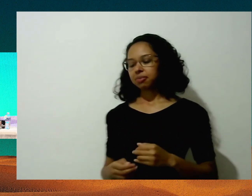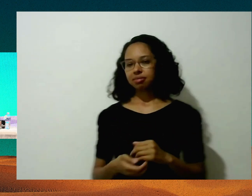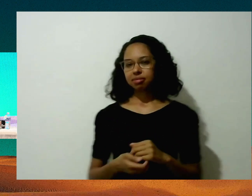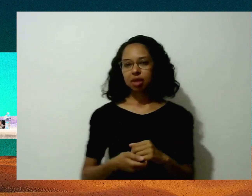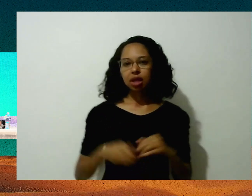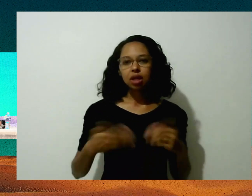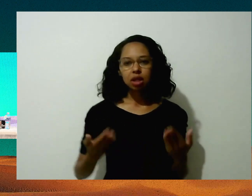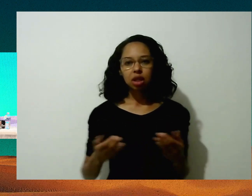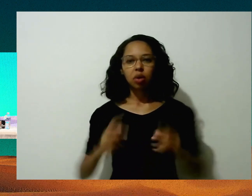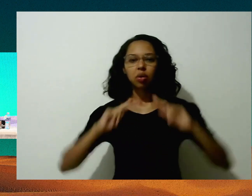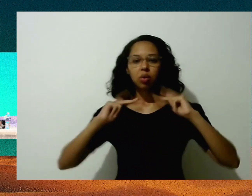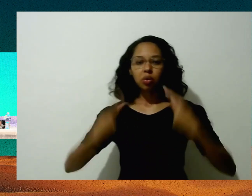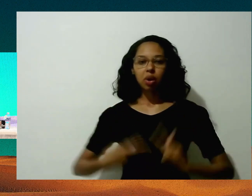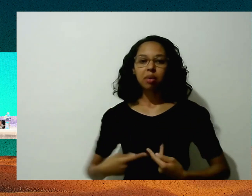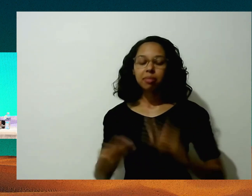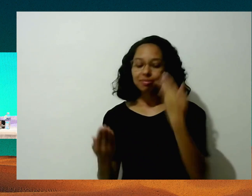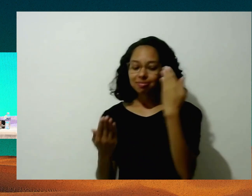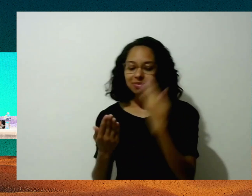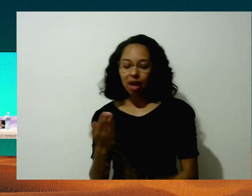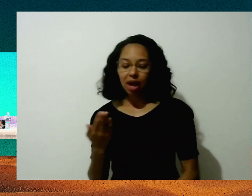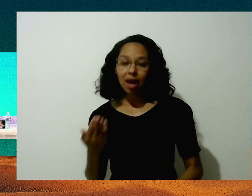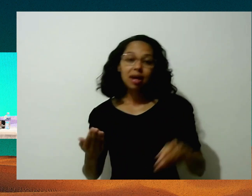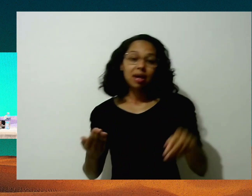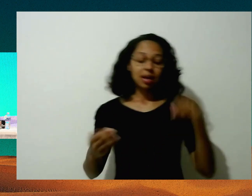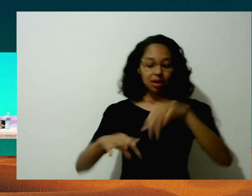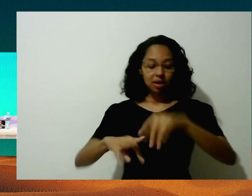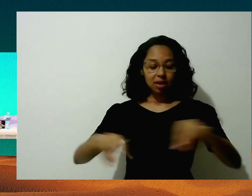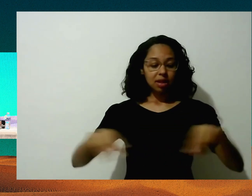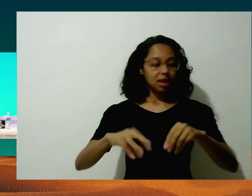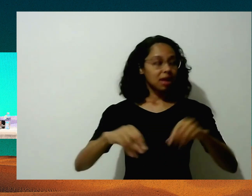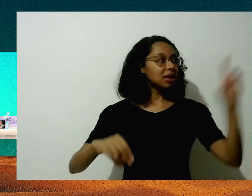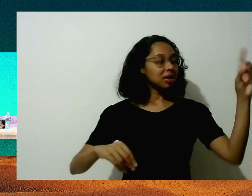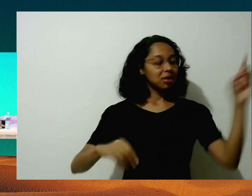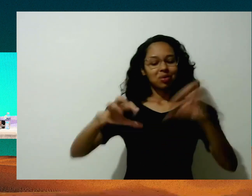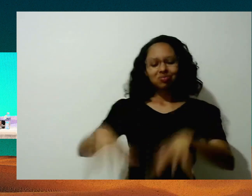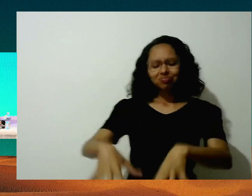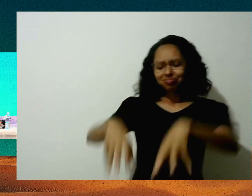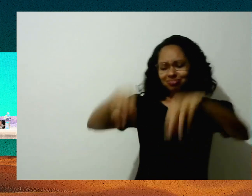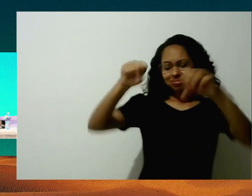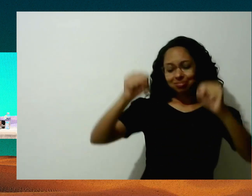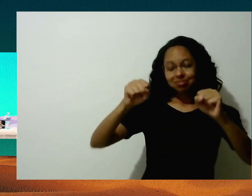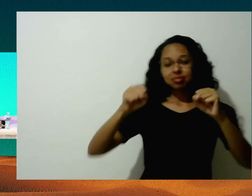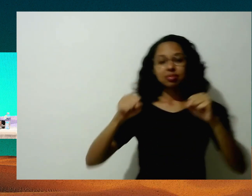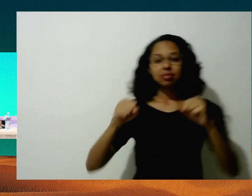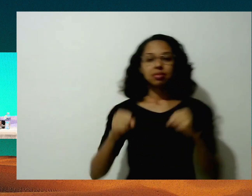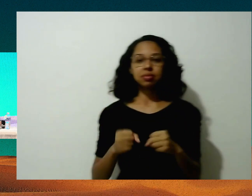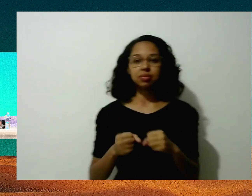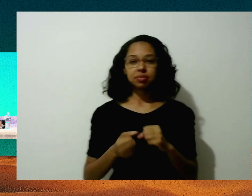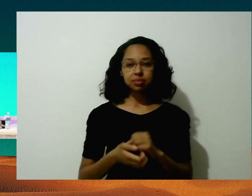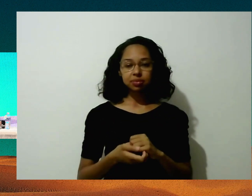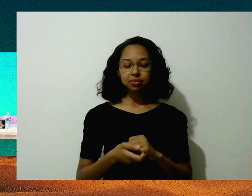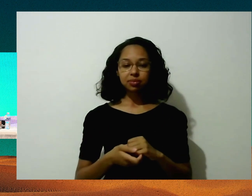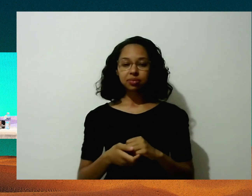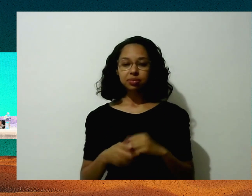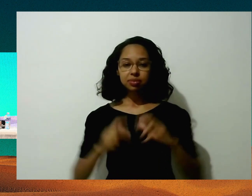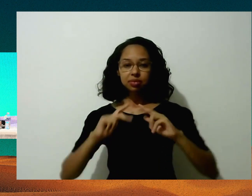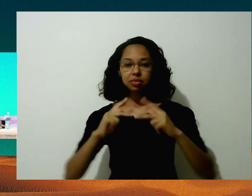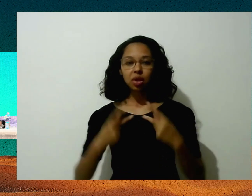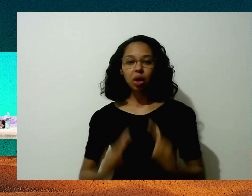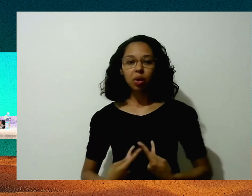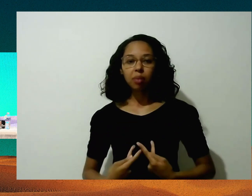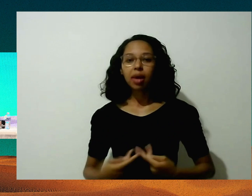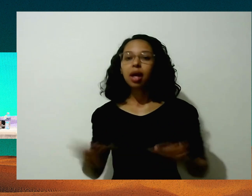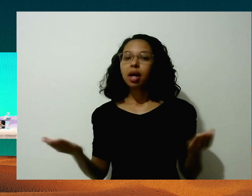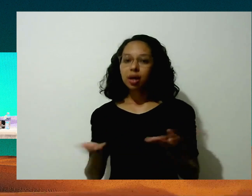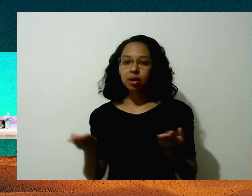foi amaldiçoada e o homem precisa obter o pão com o